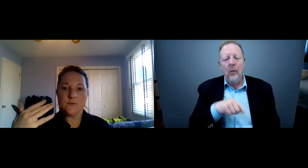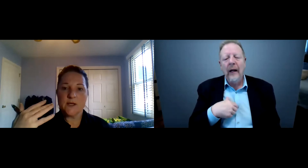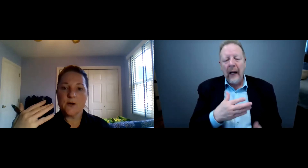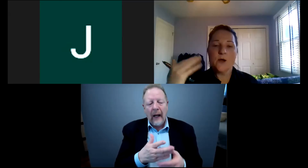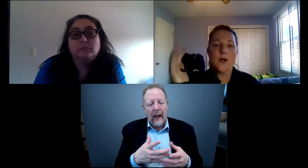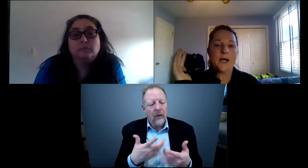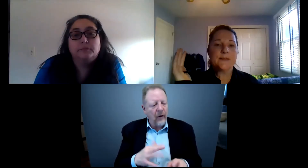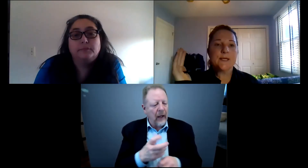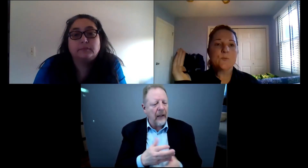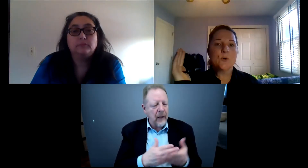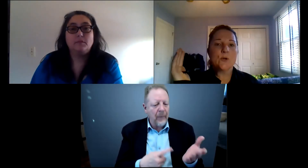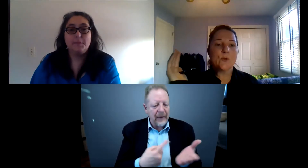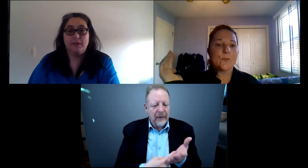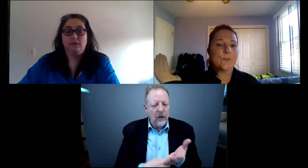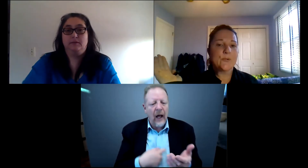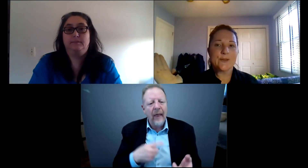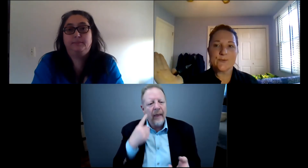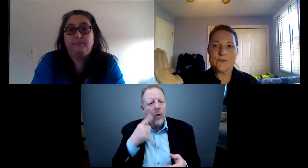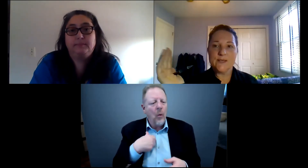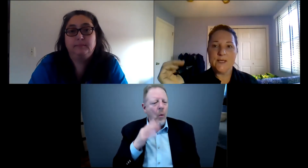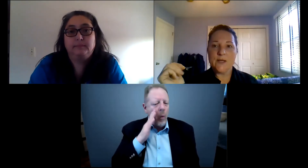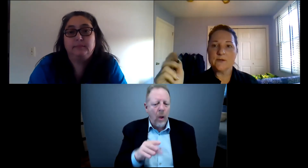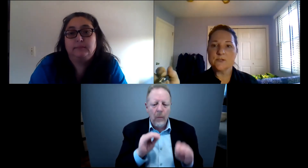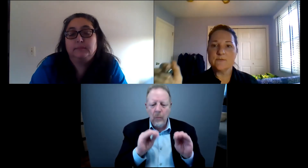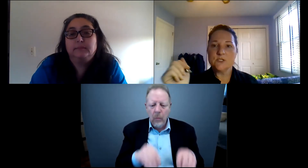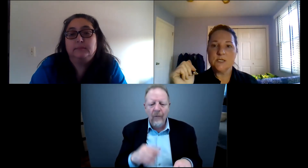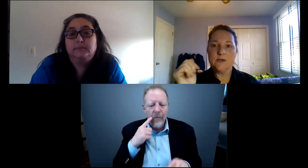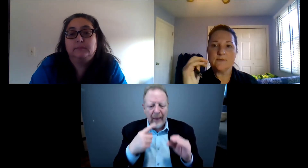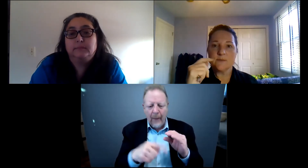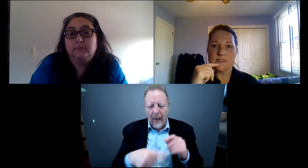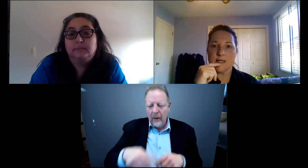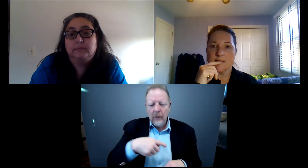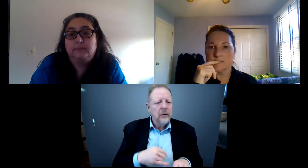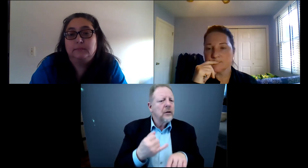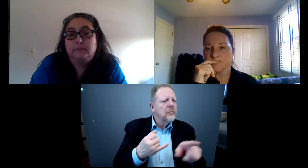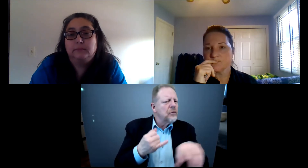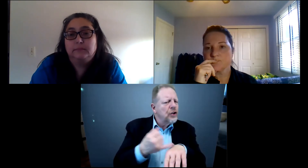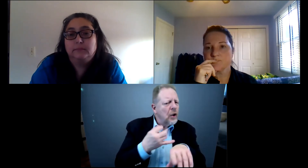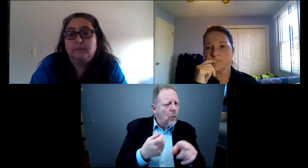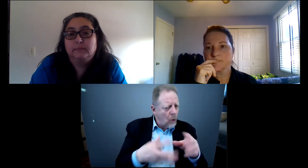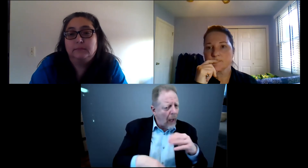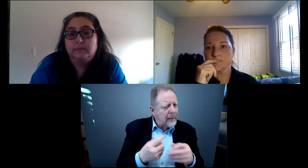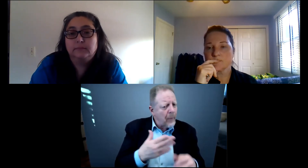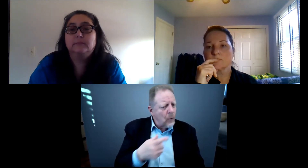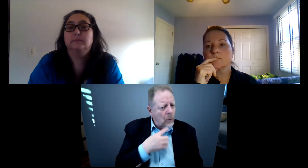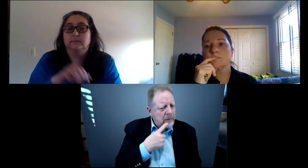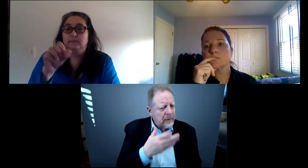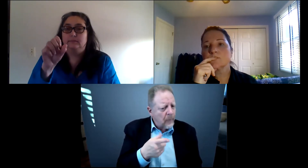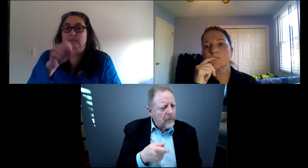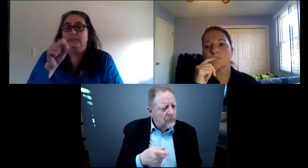discussion out there. I think we'll put it through the emails. You have Jeannie, you have something to say?